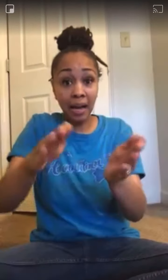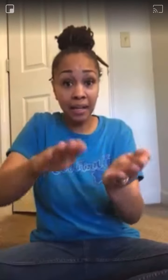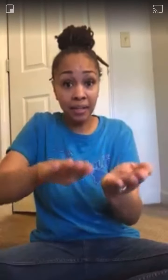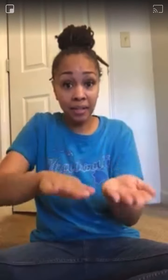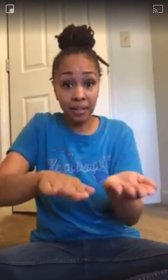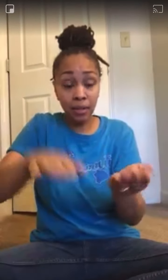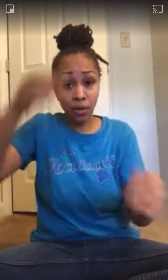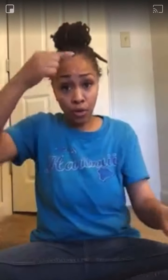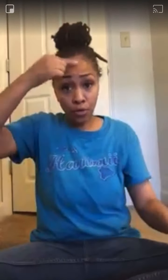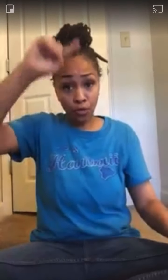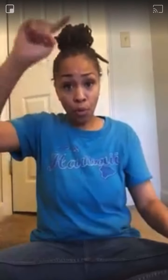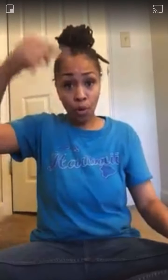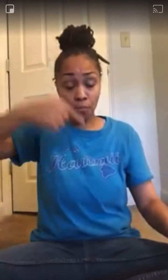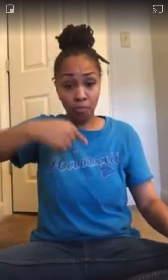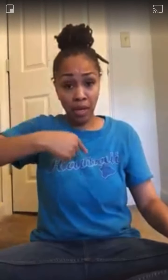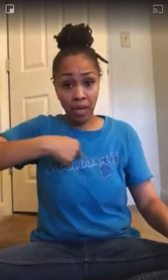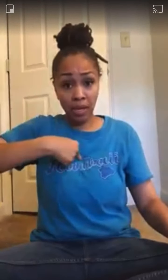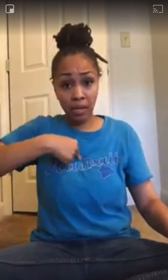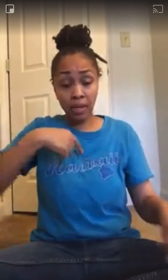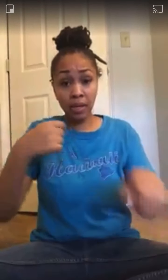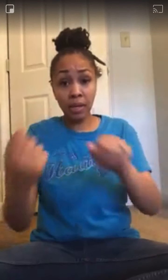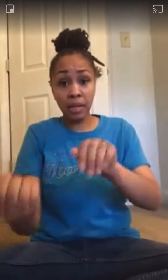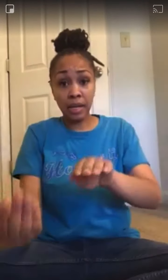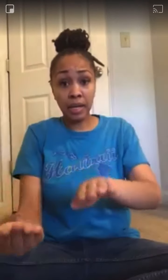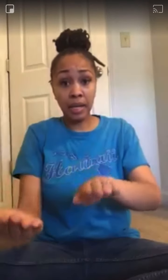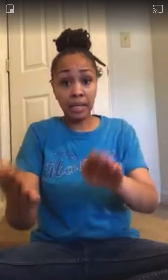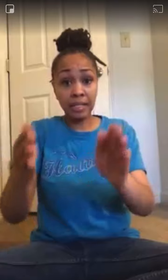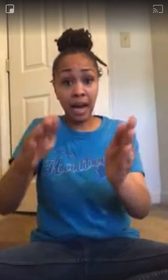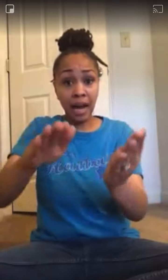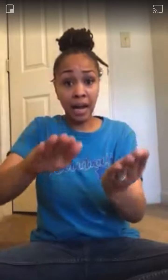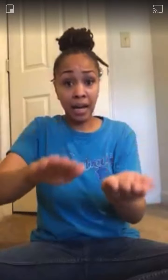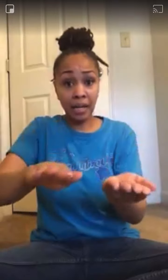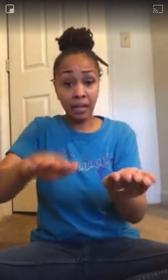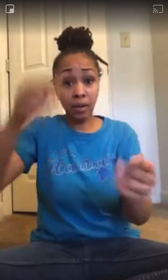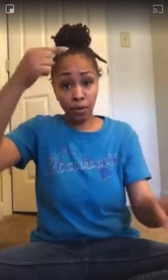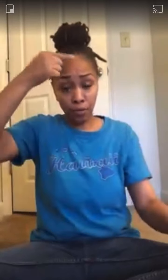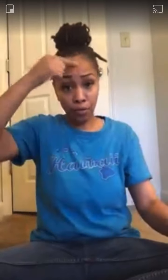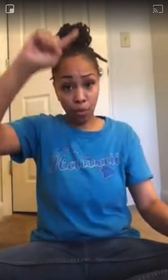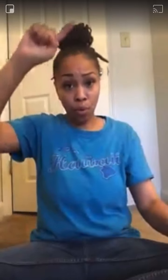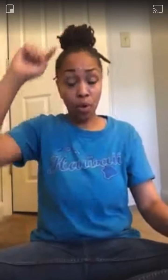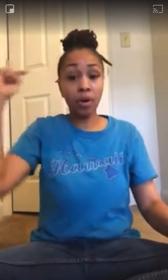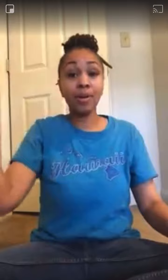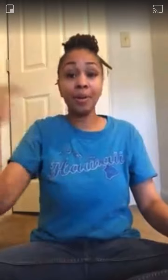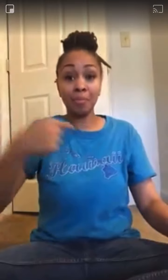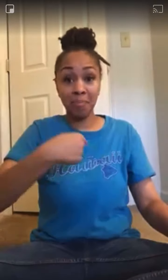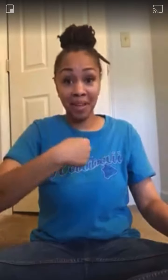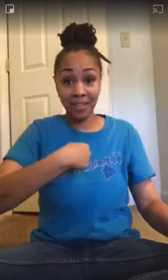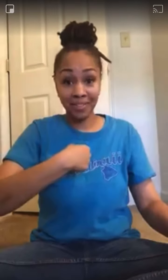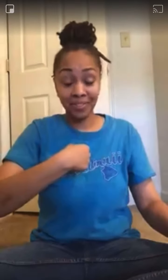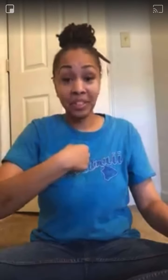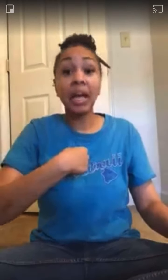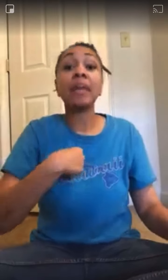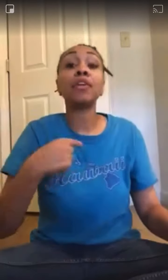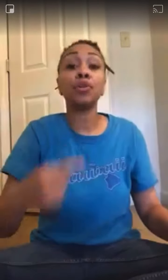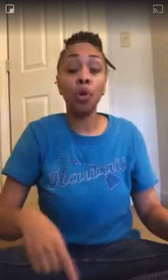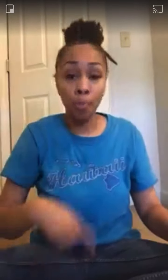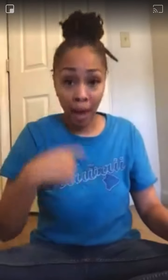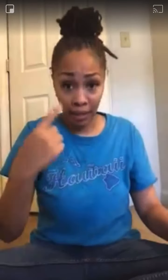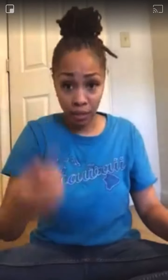died for me. He died for me. And then you go back in the